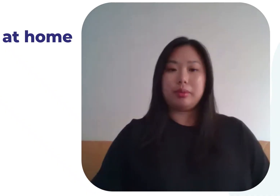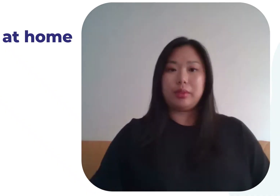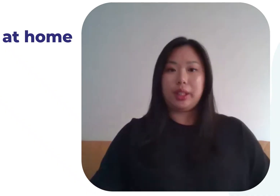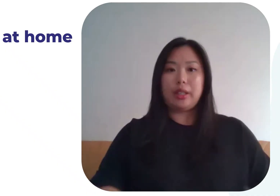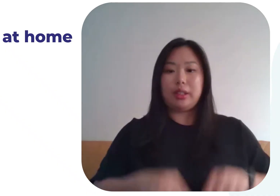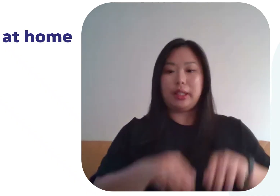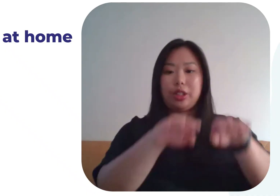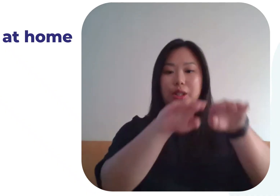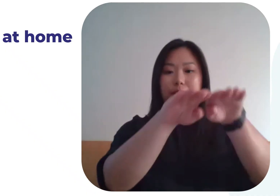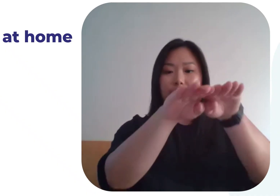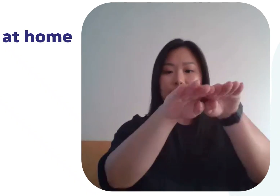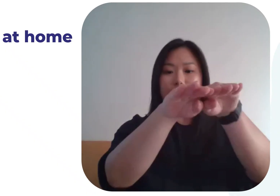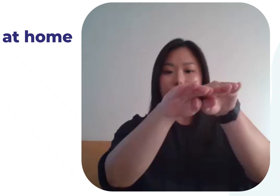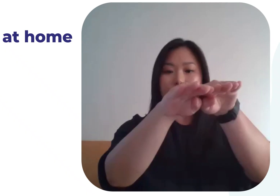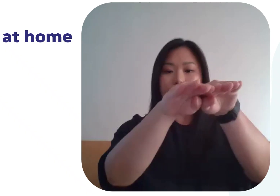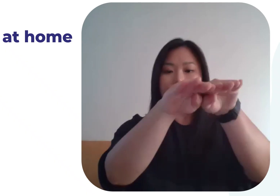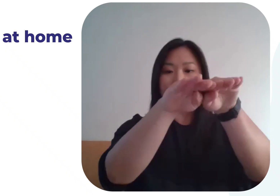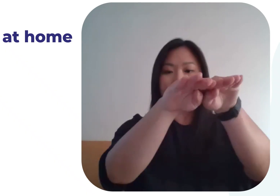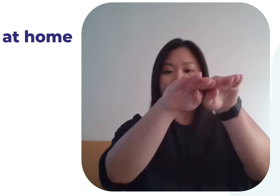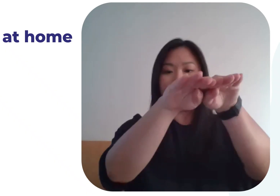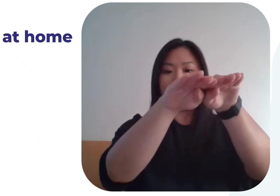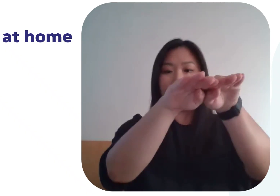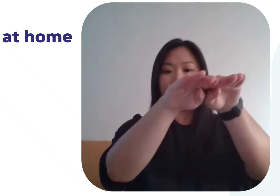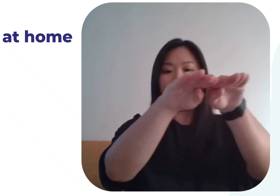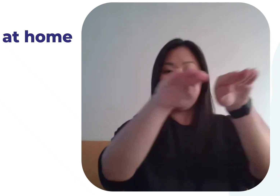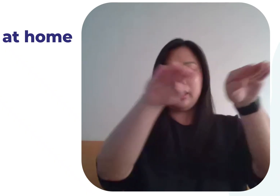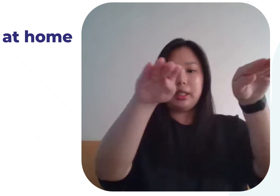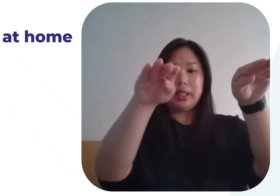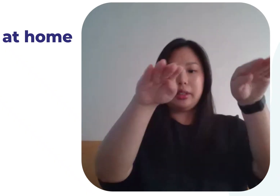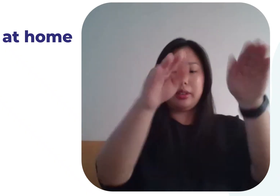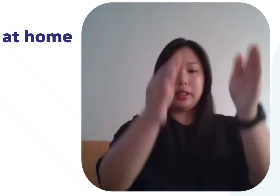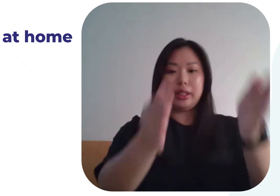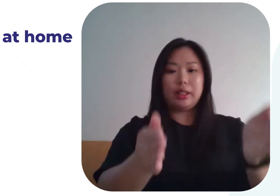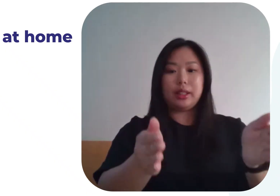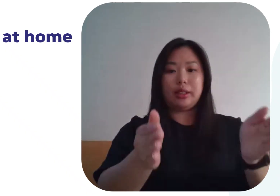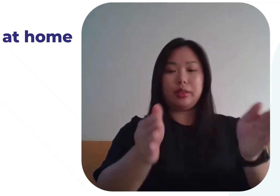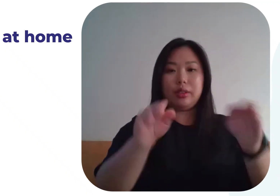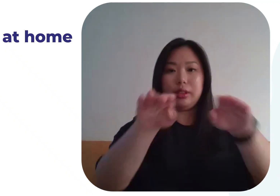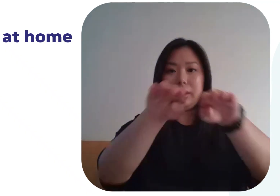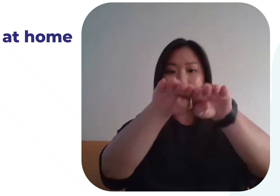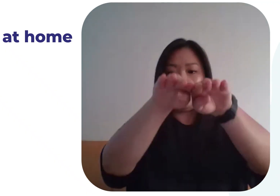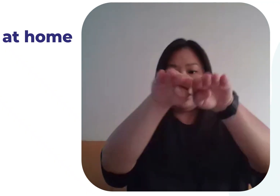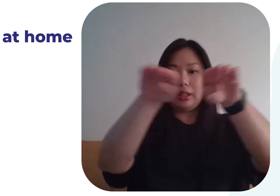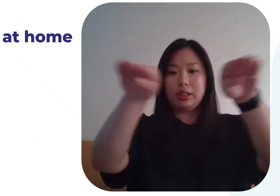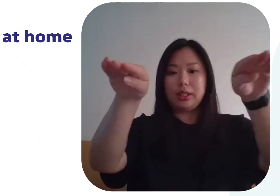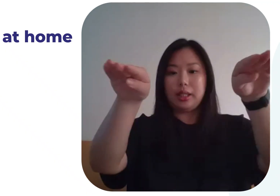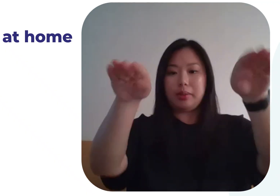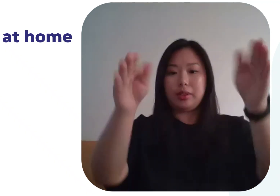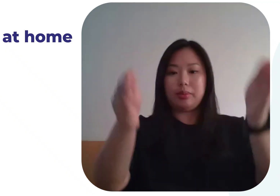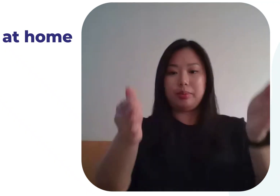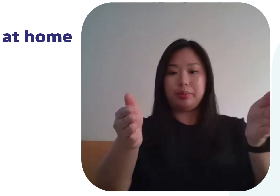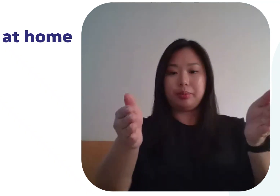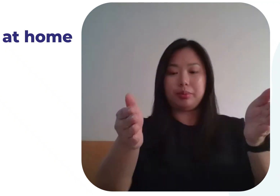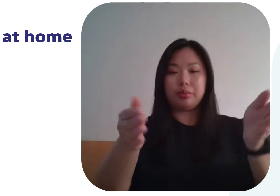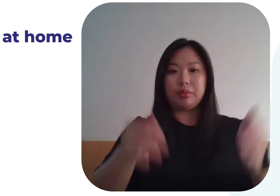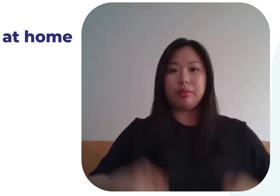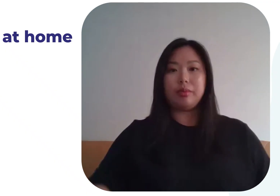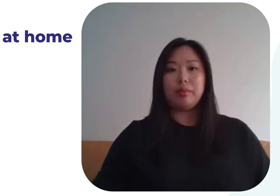Table, outline the shape of a table, so you start up here, out, then down. Table.